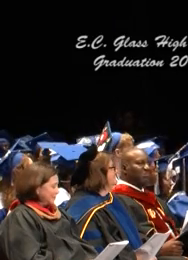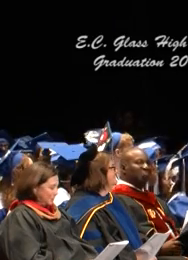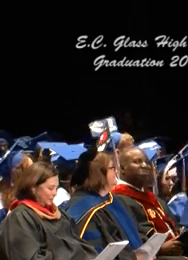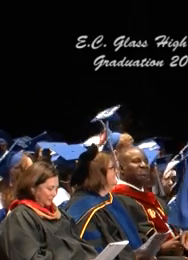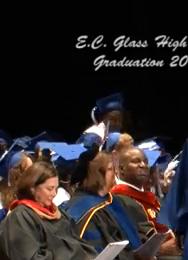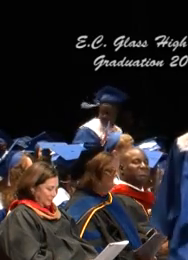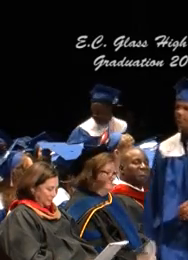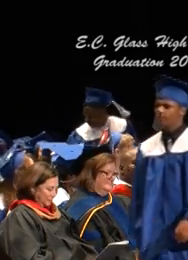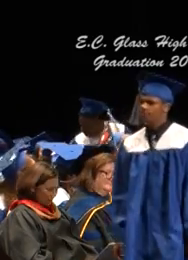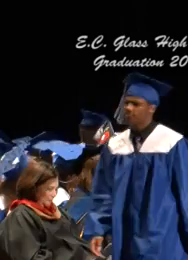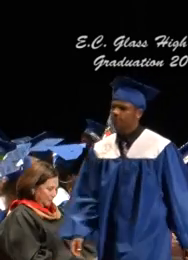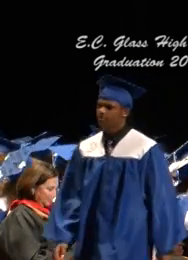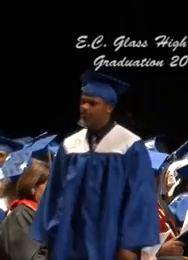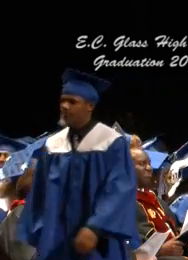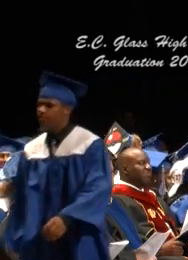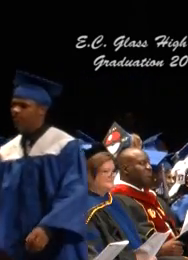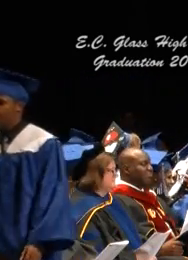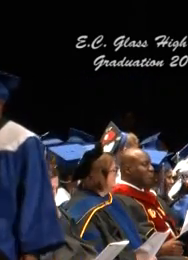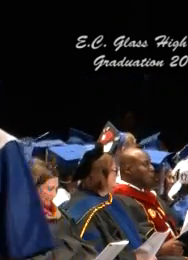Emily Marie Fix,